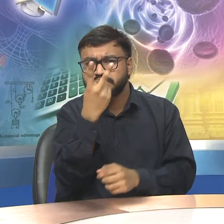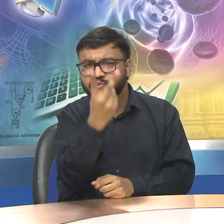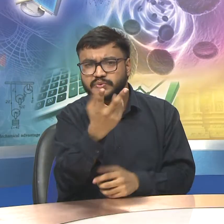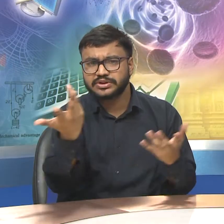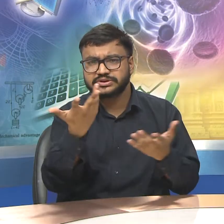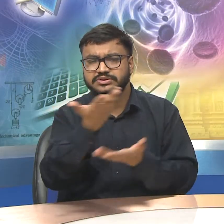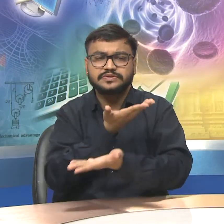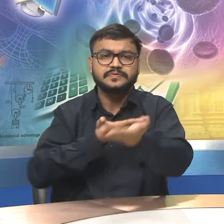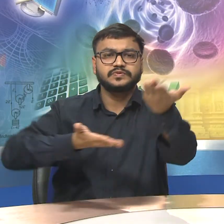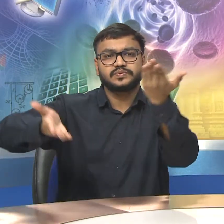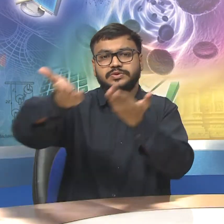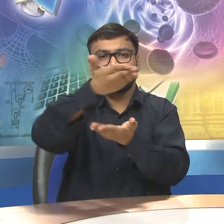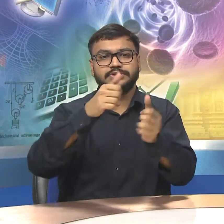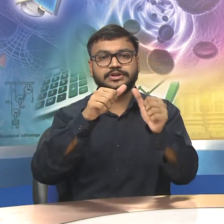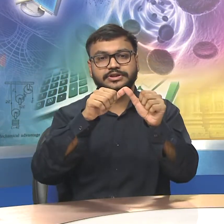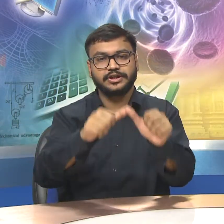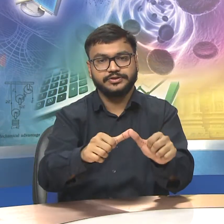Give two examples of minimal pairs.